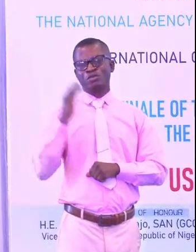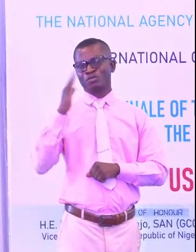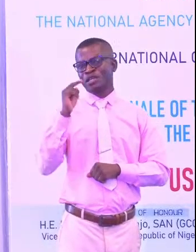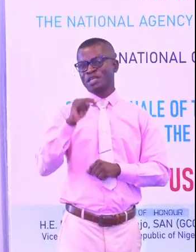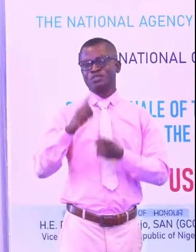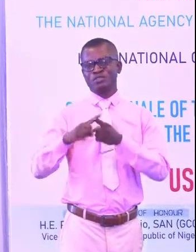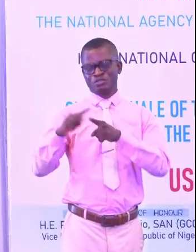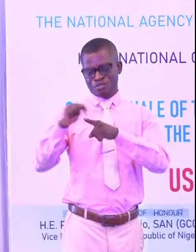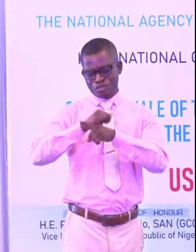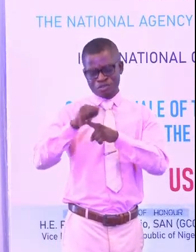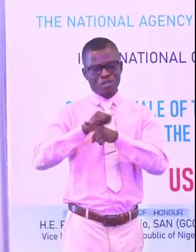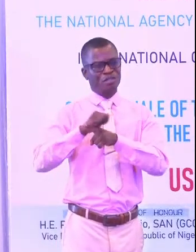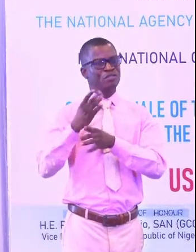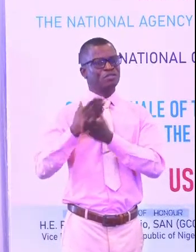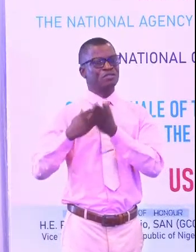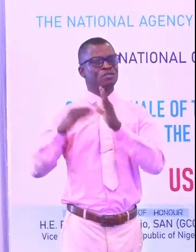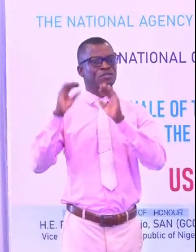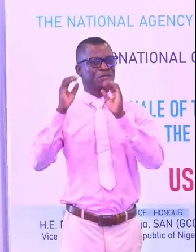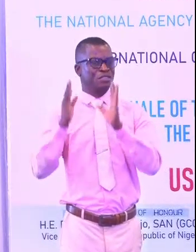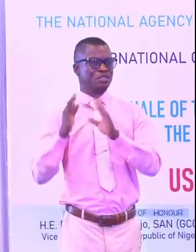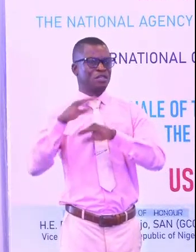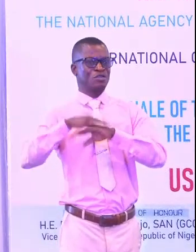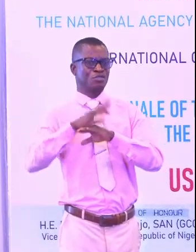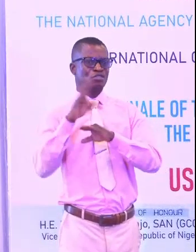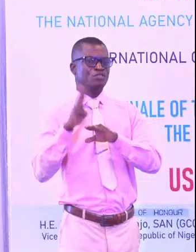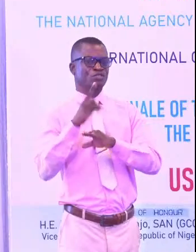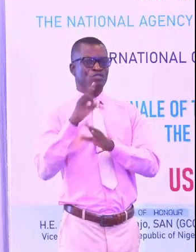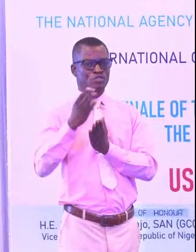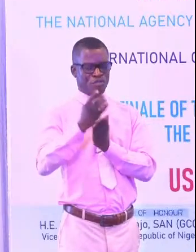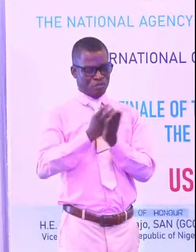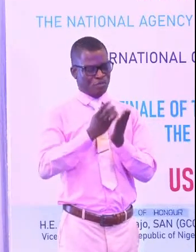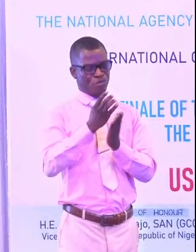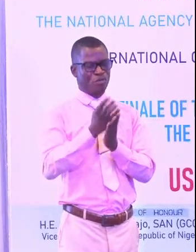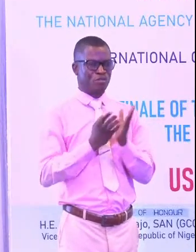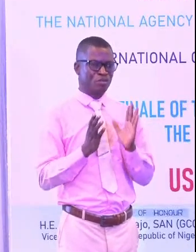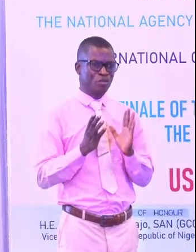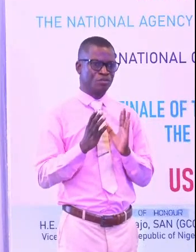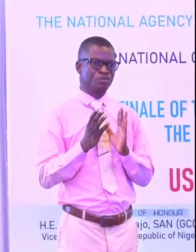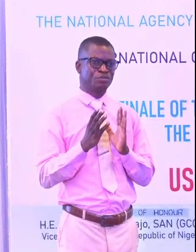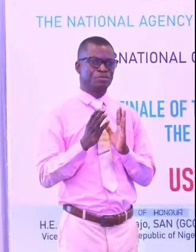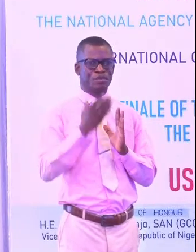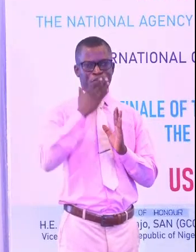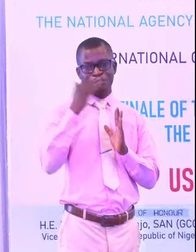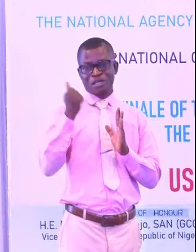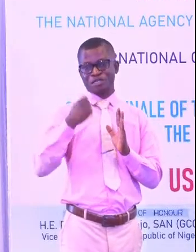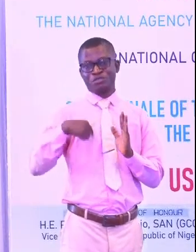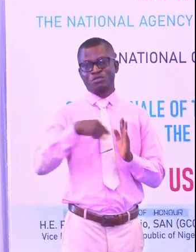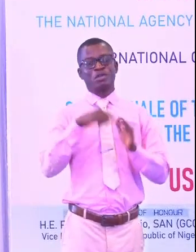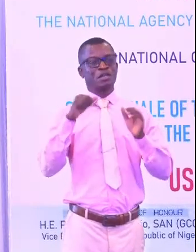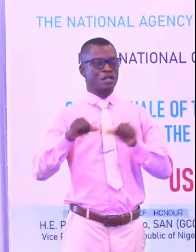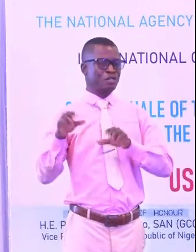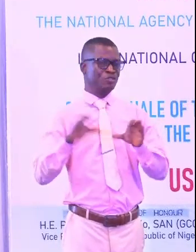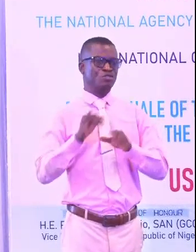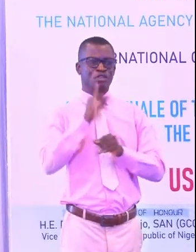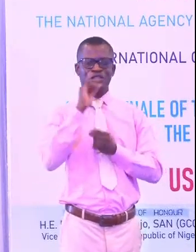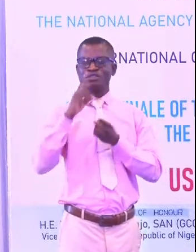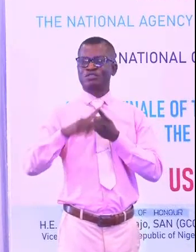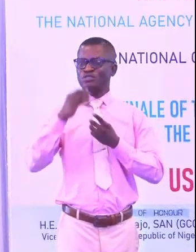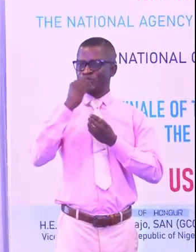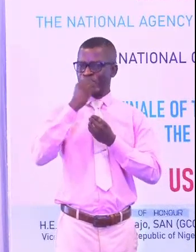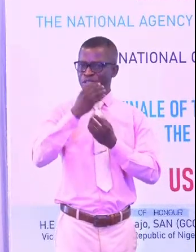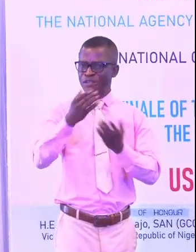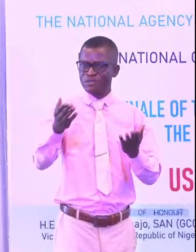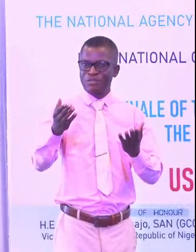train classroom teachers on the use of the curricula. The best we can do is to inform